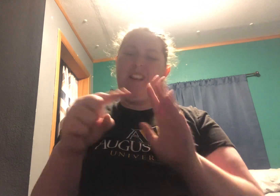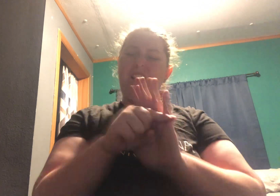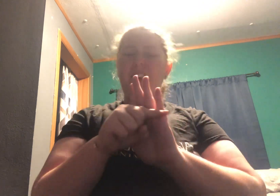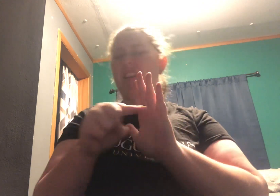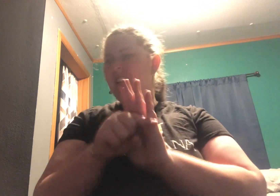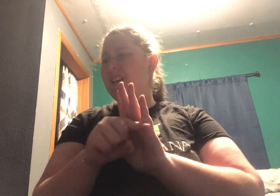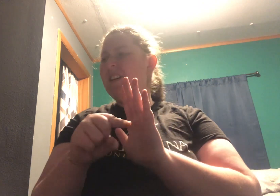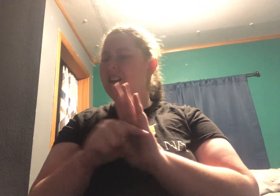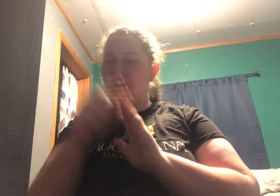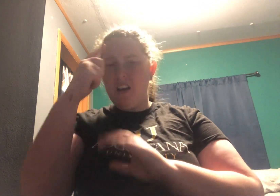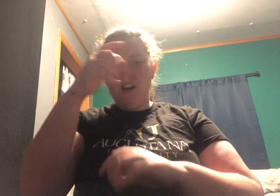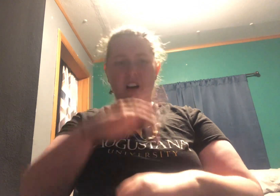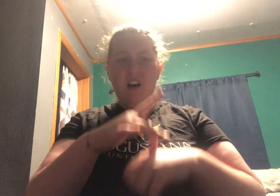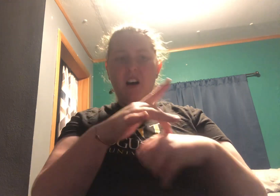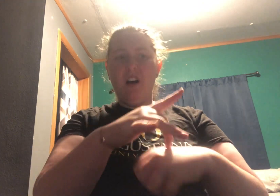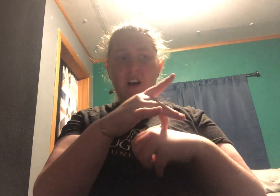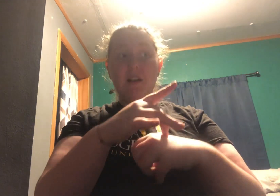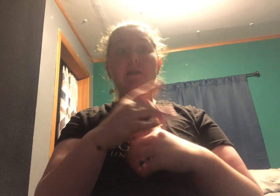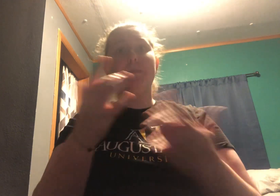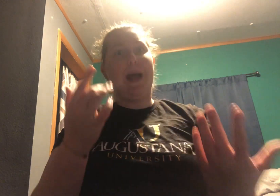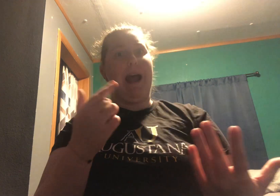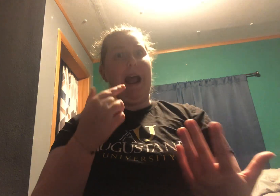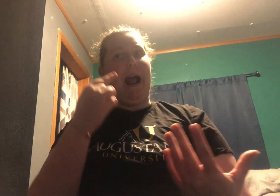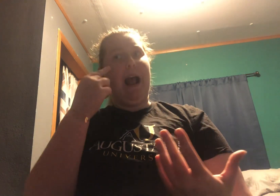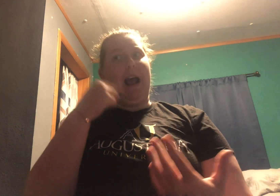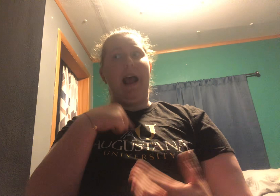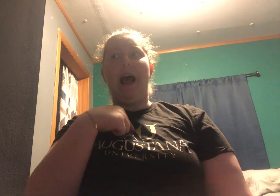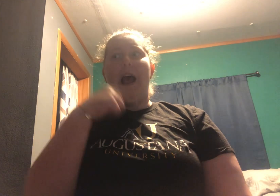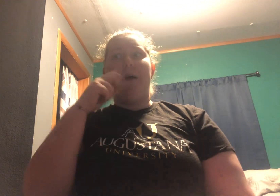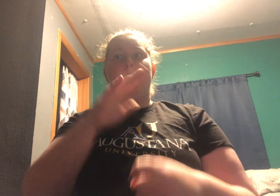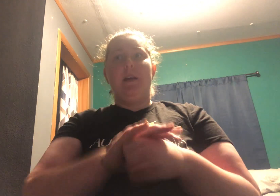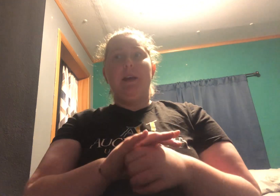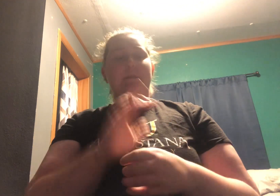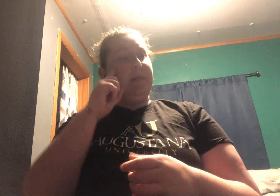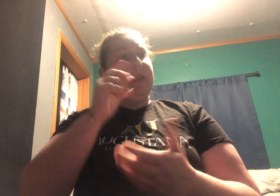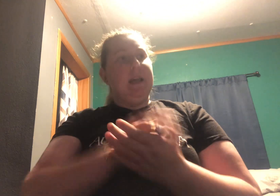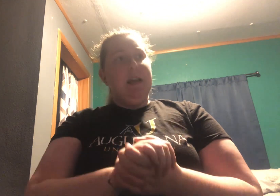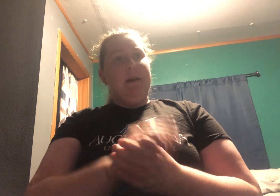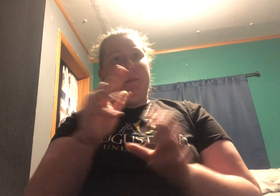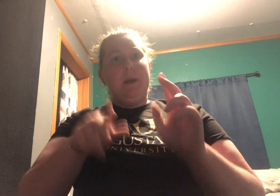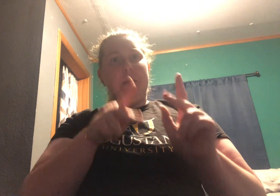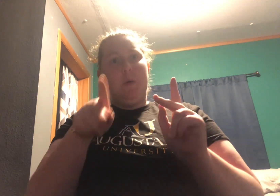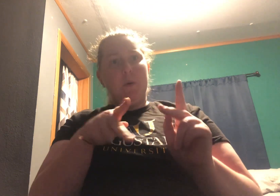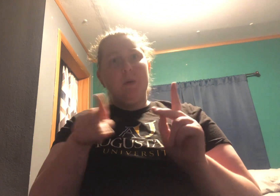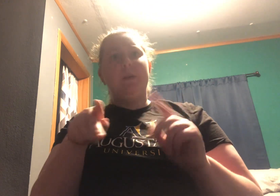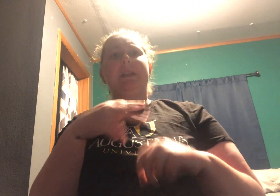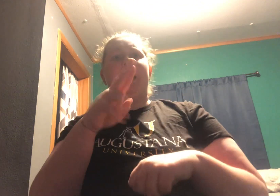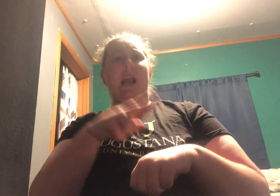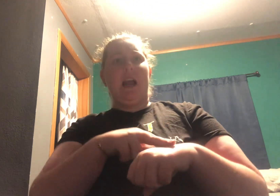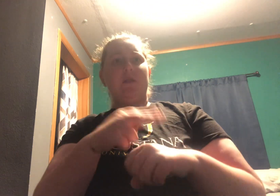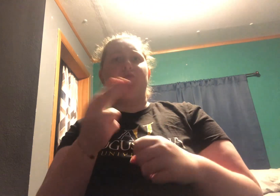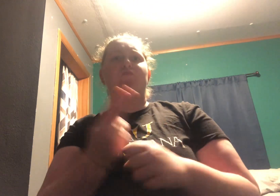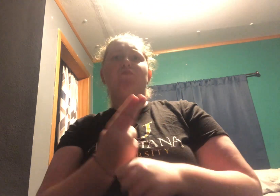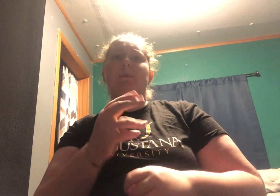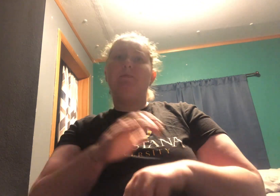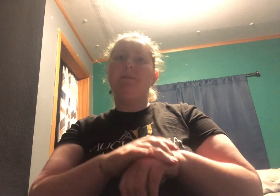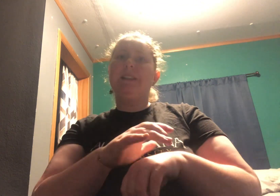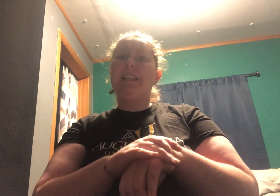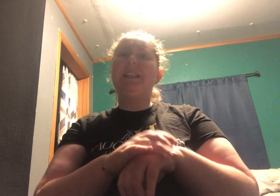might really struggle with these. Okay, so are you ready for the first question? I'm gonna tell you